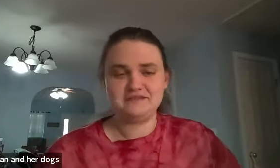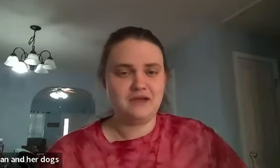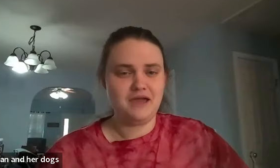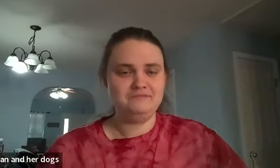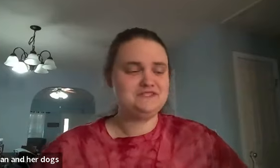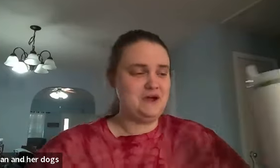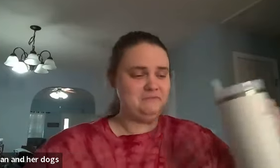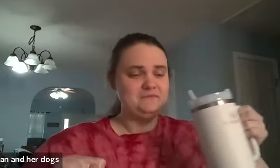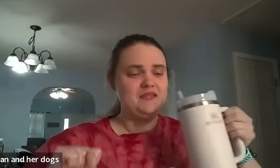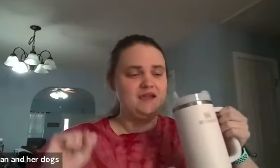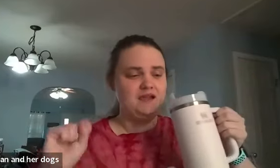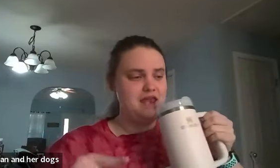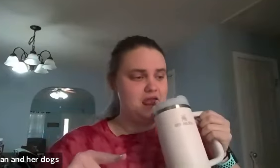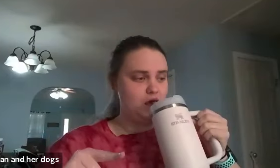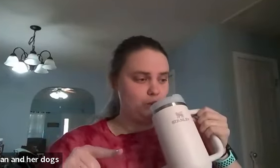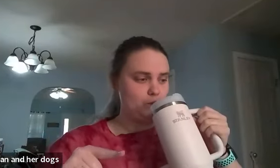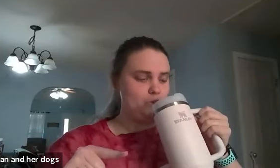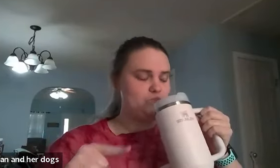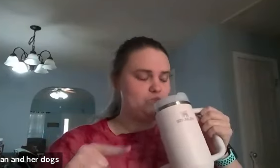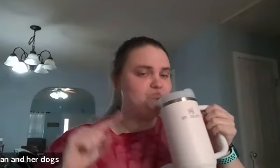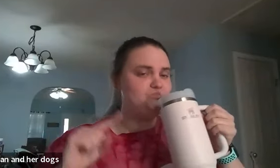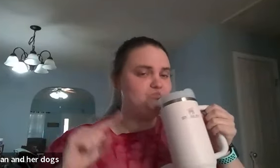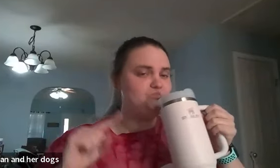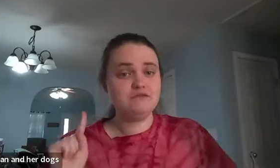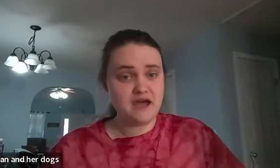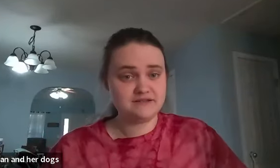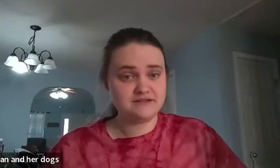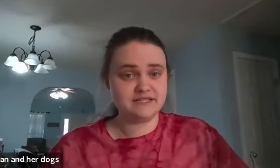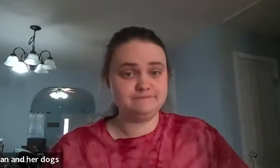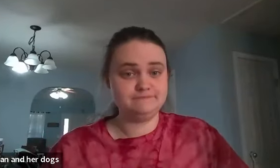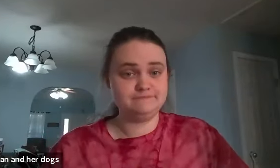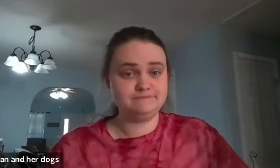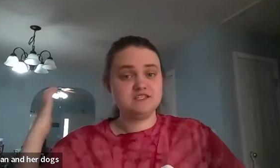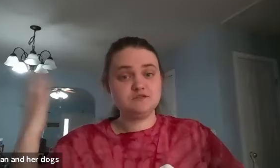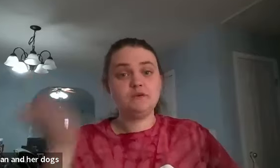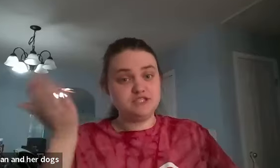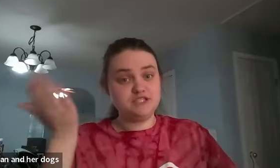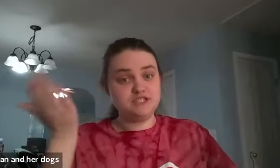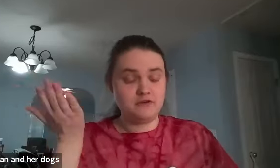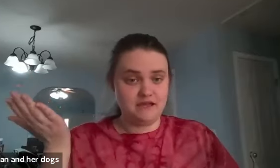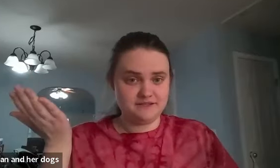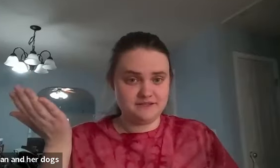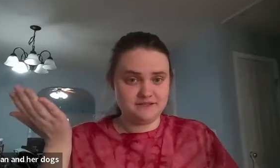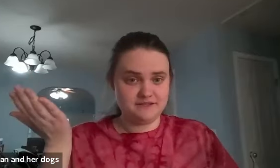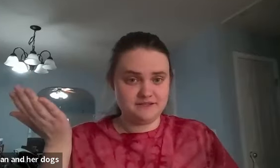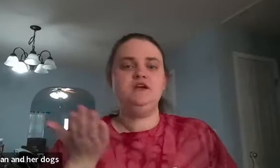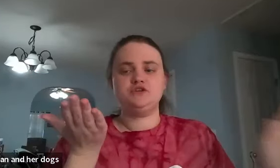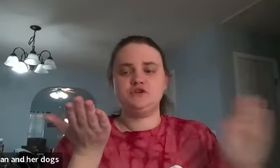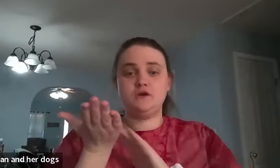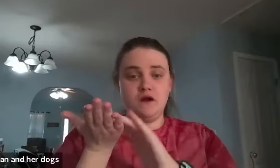okay. So, all right, now for 1,000, this is where we do need our other hand. So your